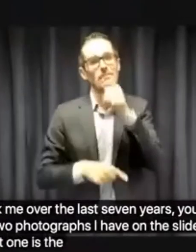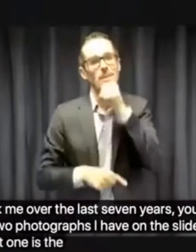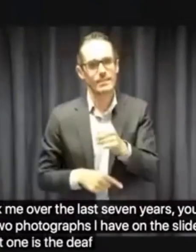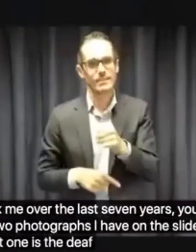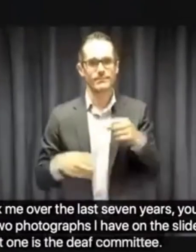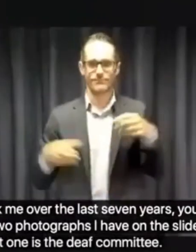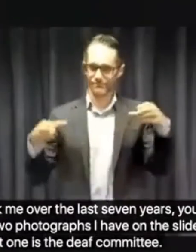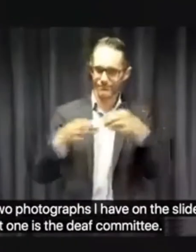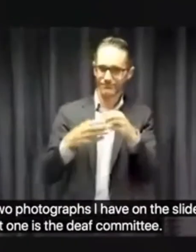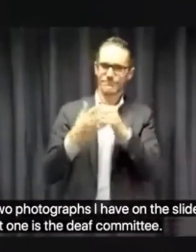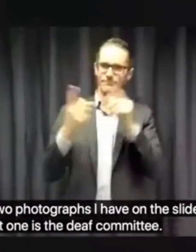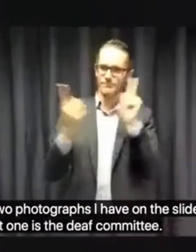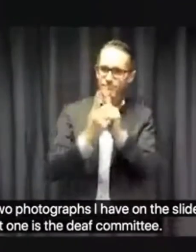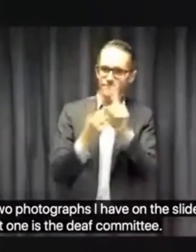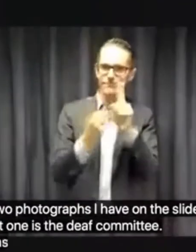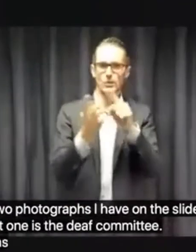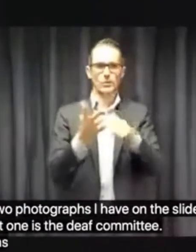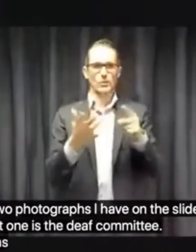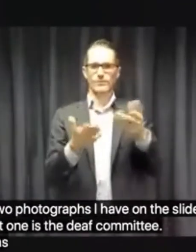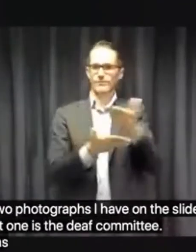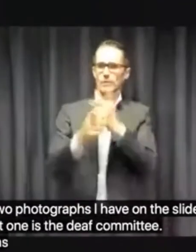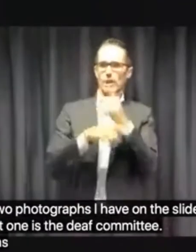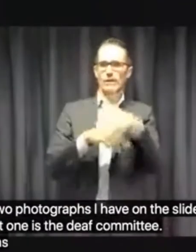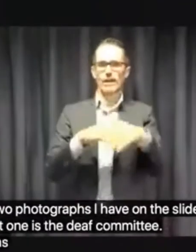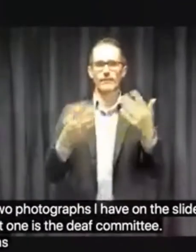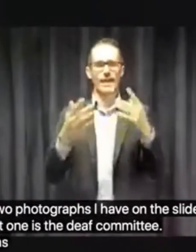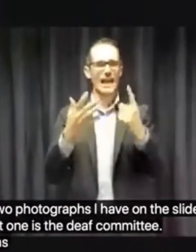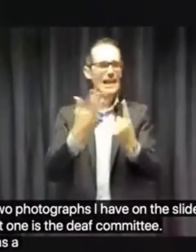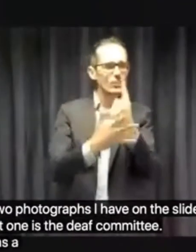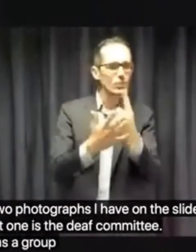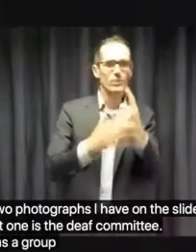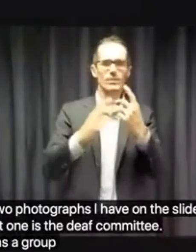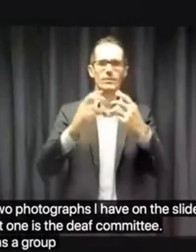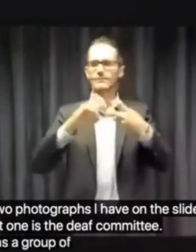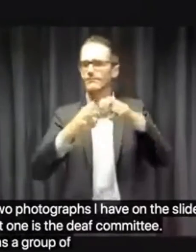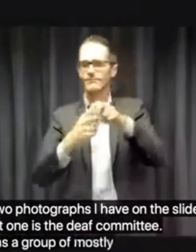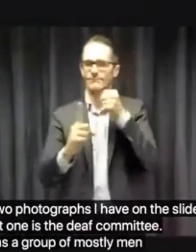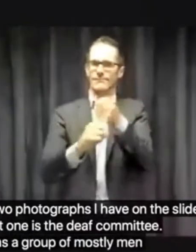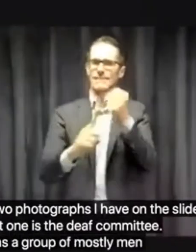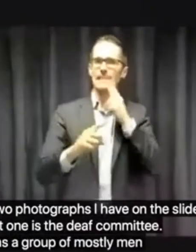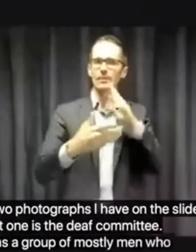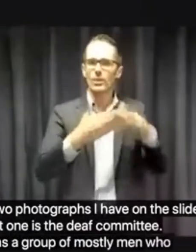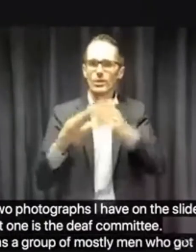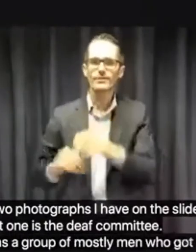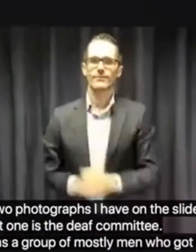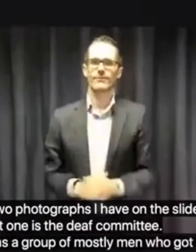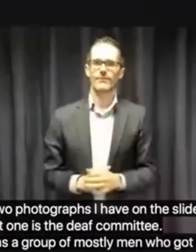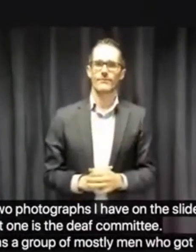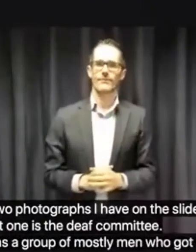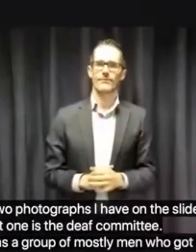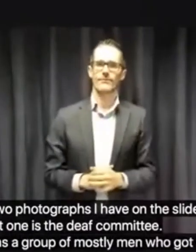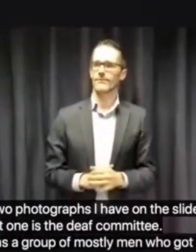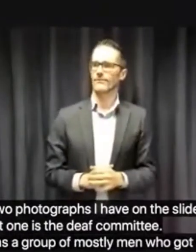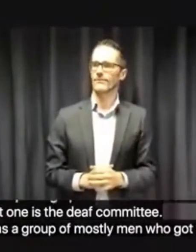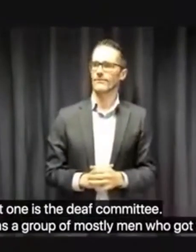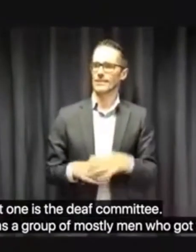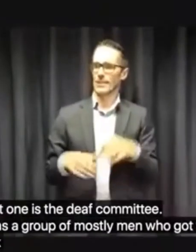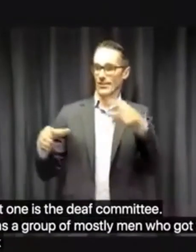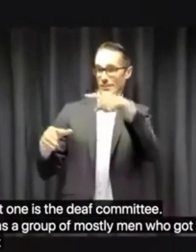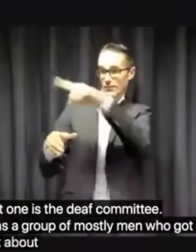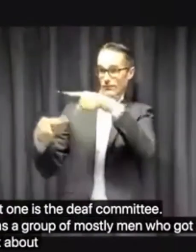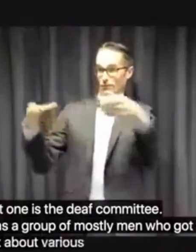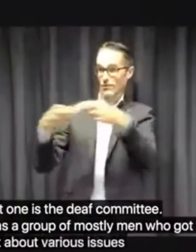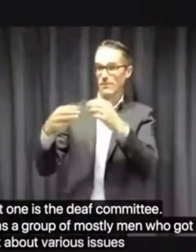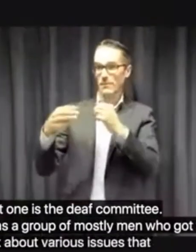of mostly men who got to meet and talk about various issues that cropped up that was affecting the deaf community